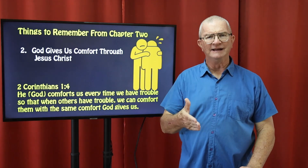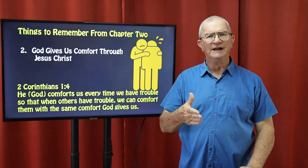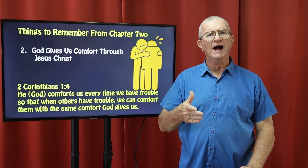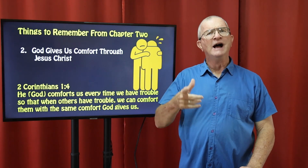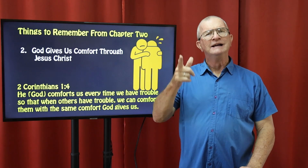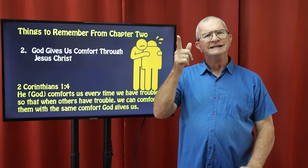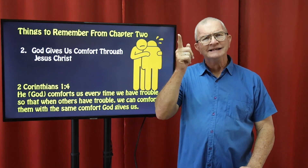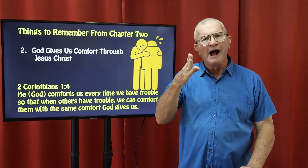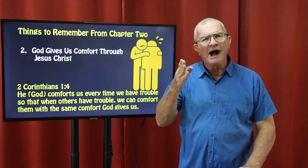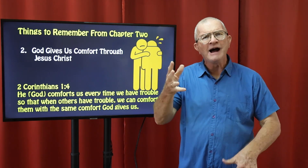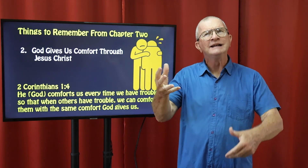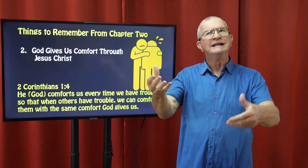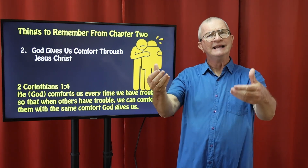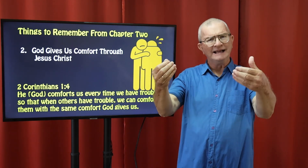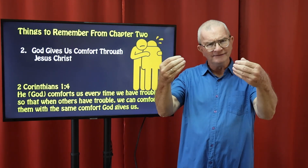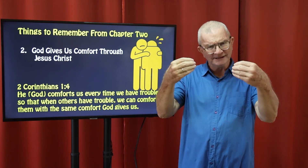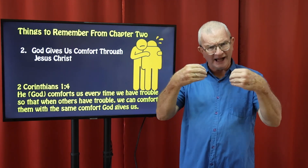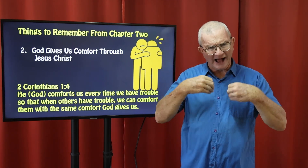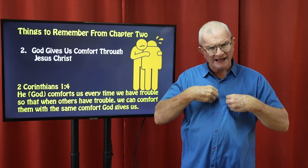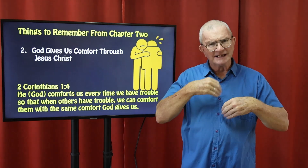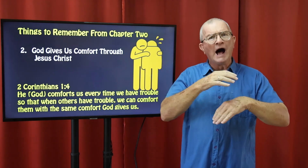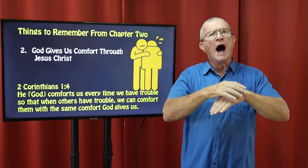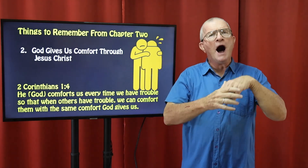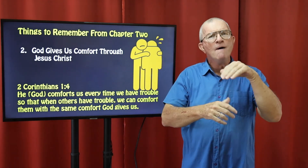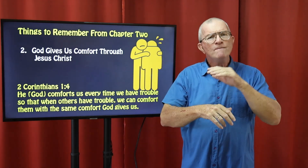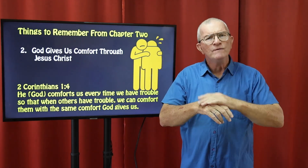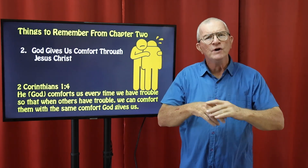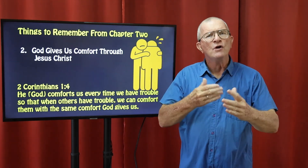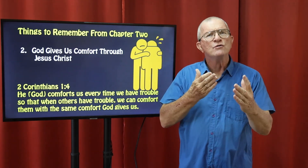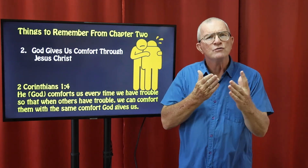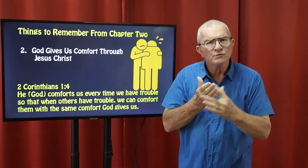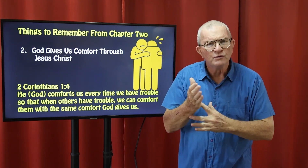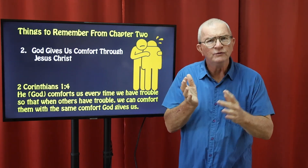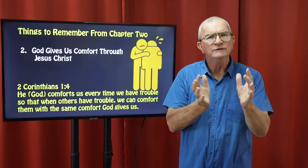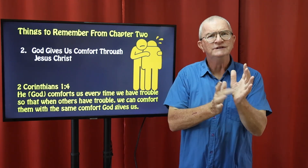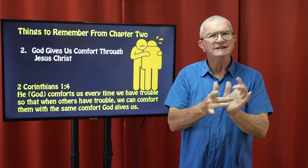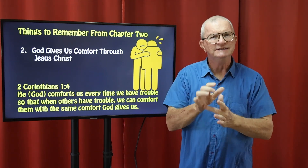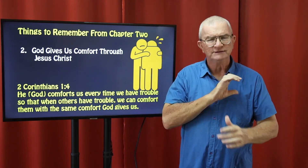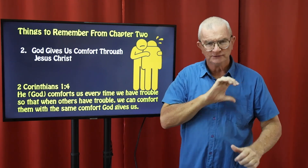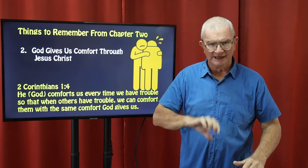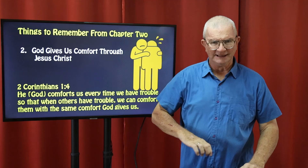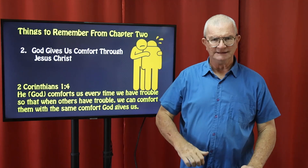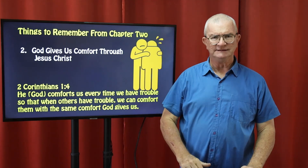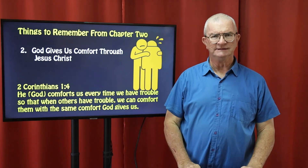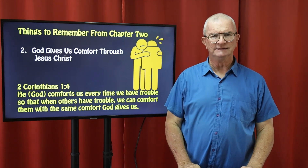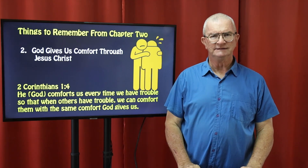The third thing, God gives us comfort through Jesus Christ.